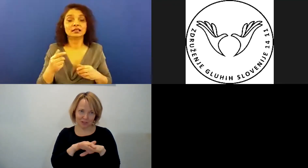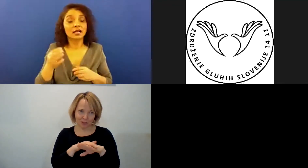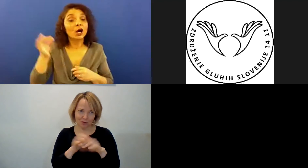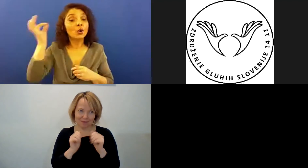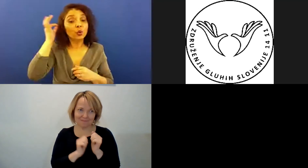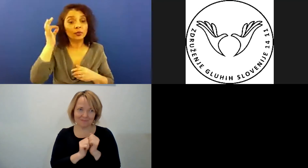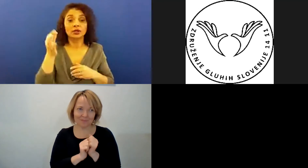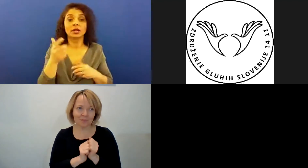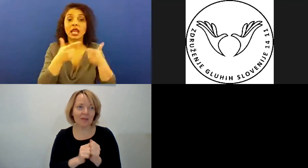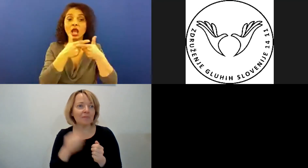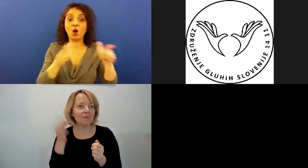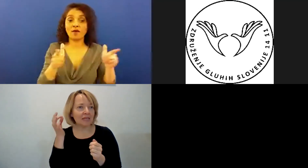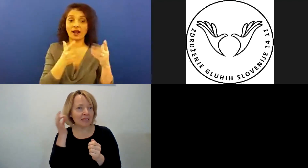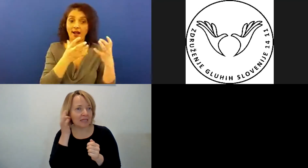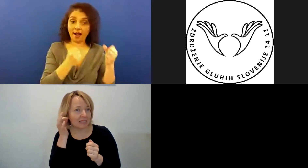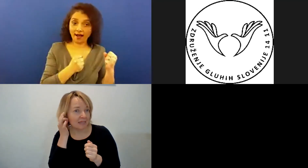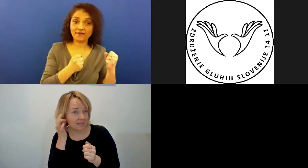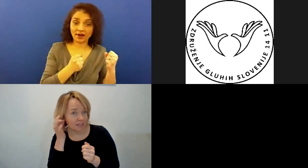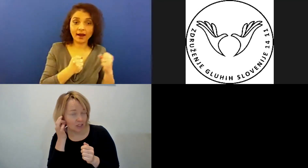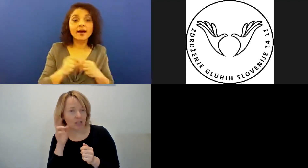I'm sorry, I'm a bit nervous.